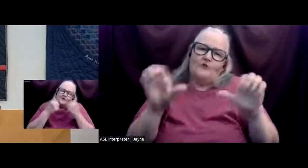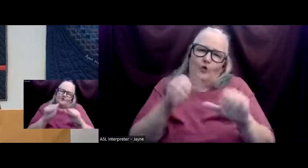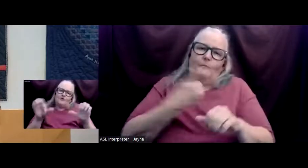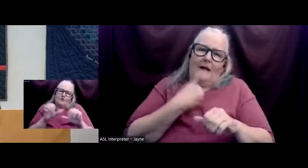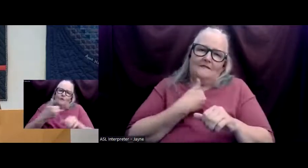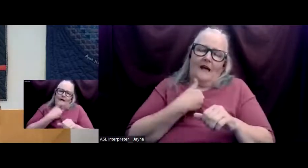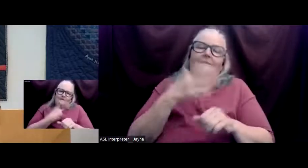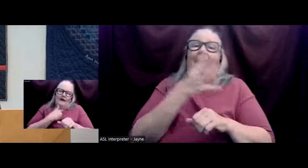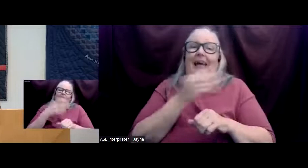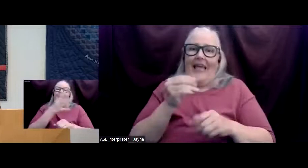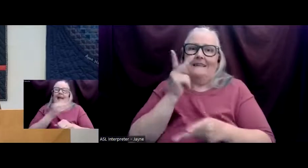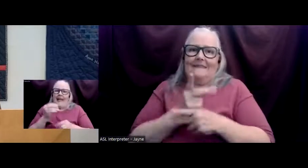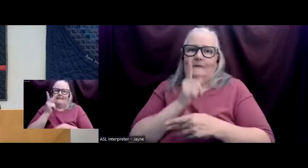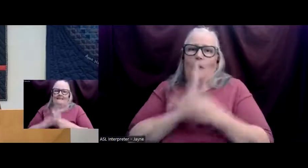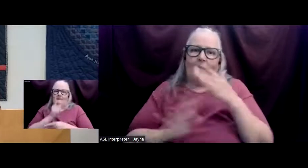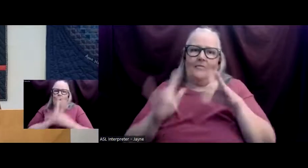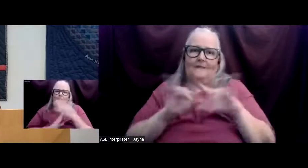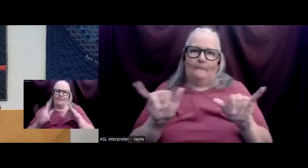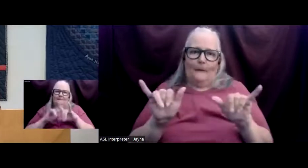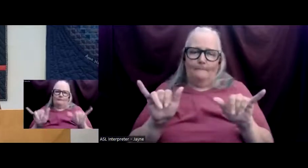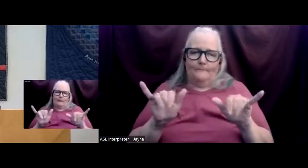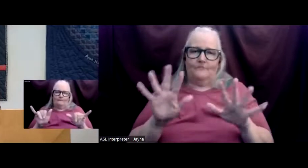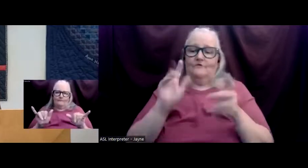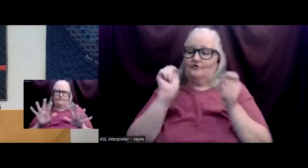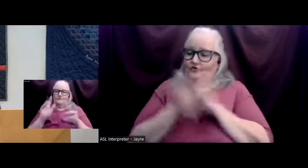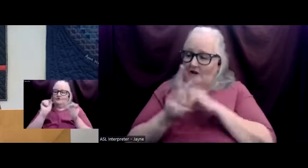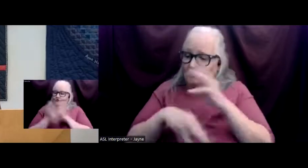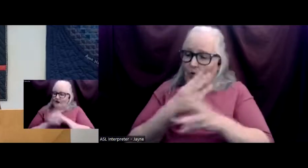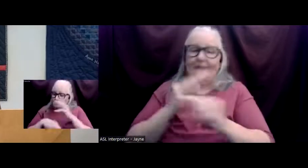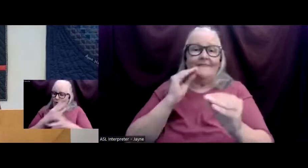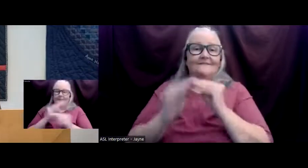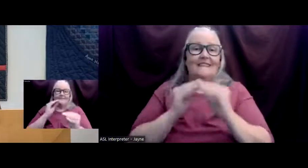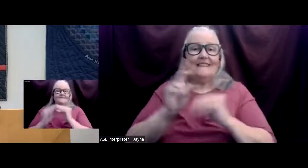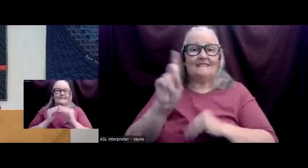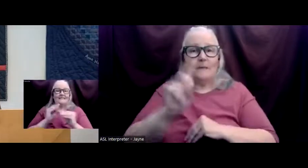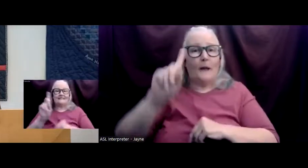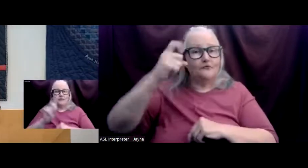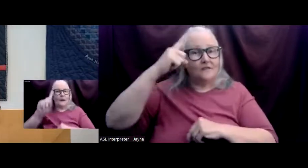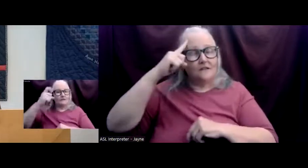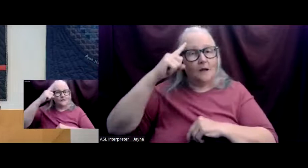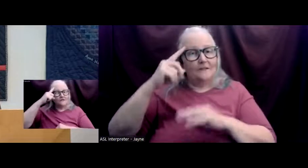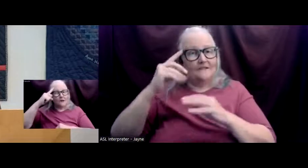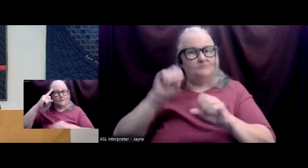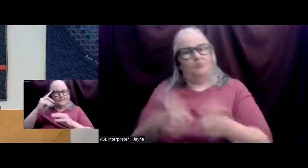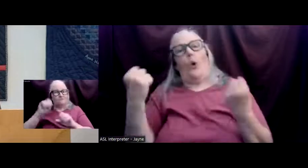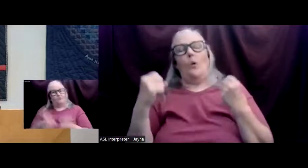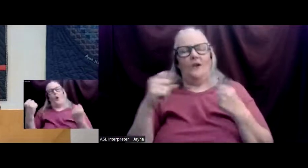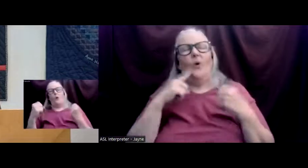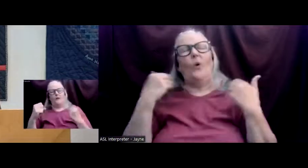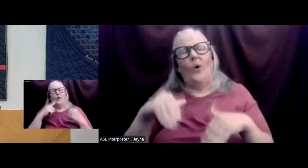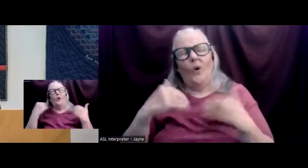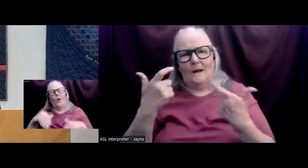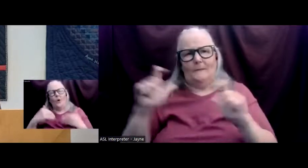stay humble. Changing the world, fixing our broken democracy, that's a daunting task, and luckily it's not